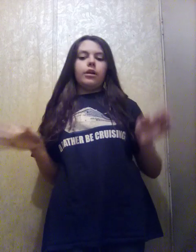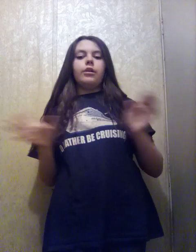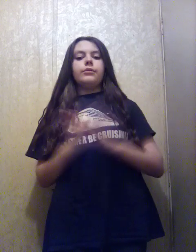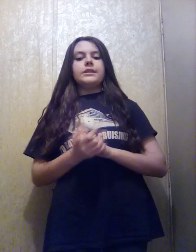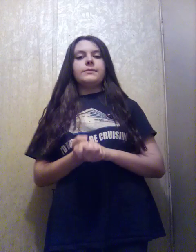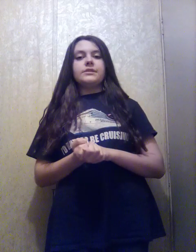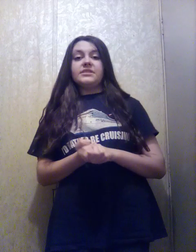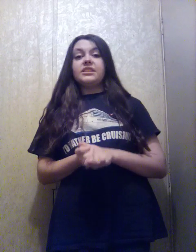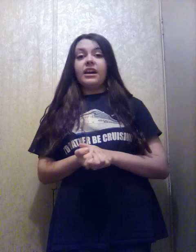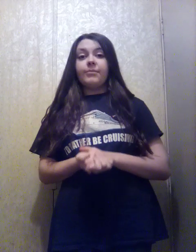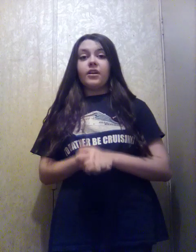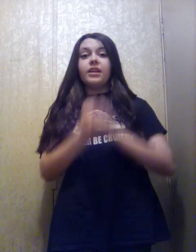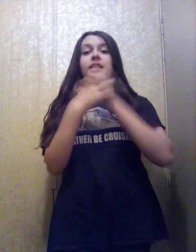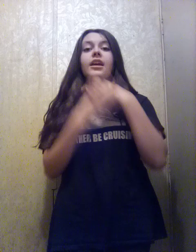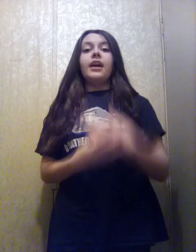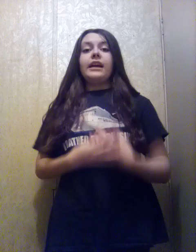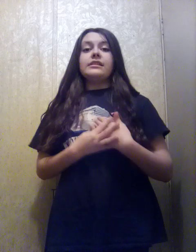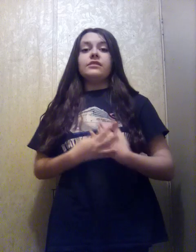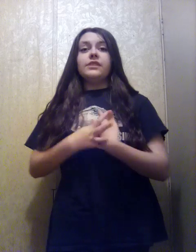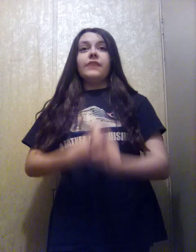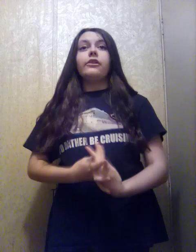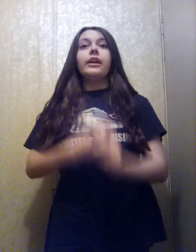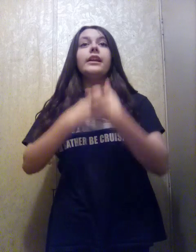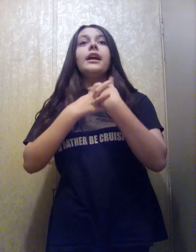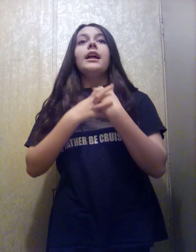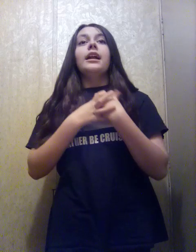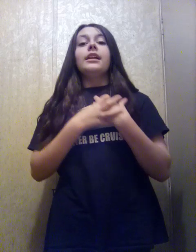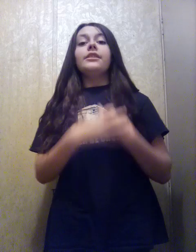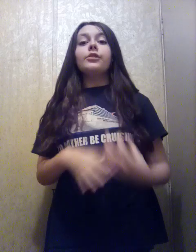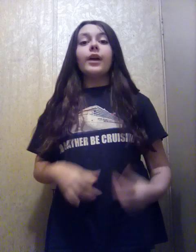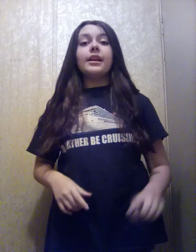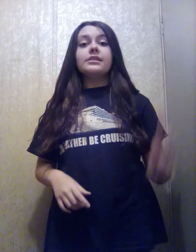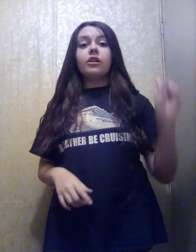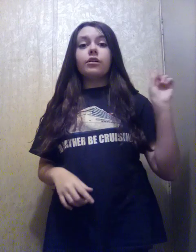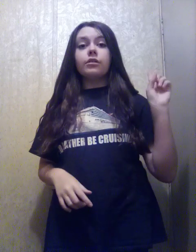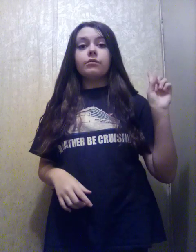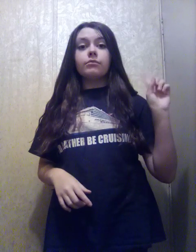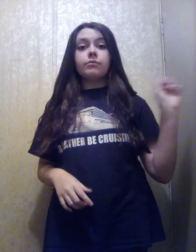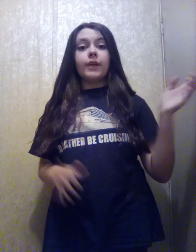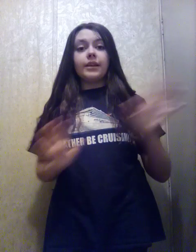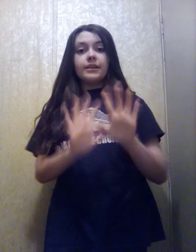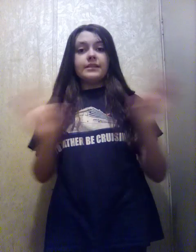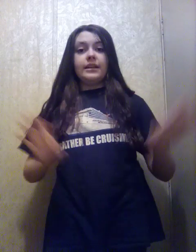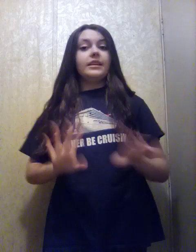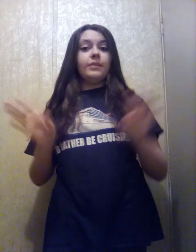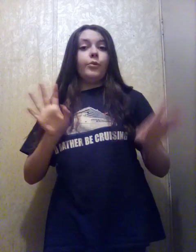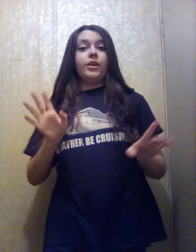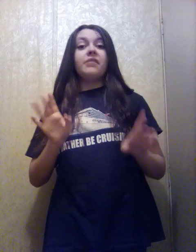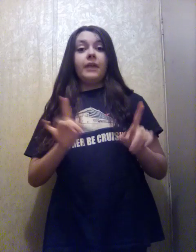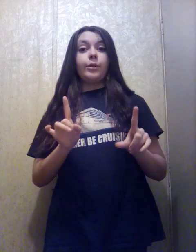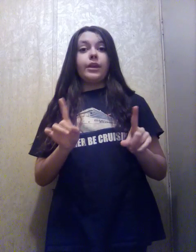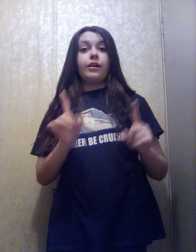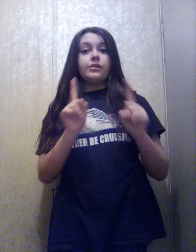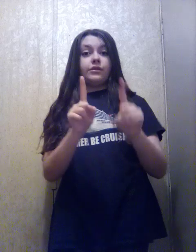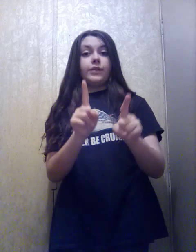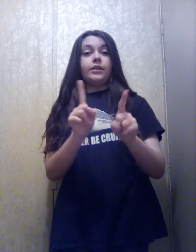oh, they spend so much time on it, I deserve to get credit. The credits are like I said, I keep pointing at where they are so that